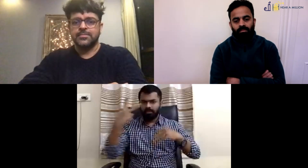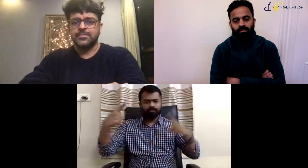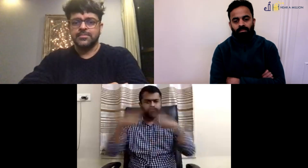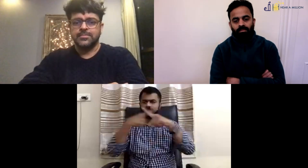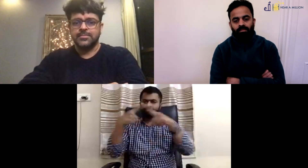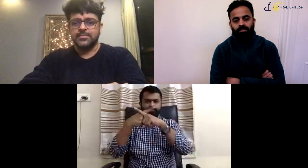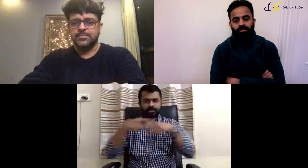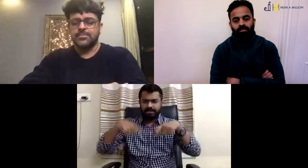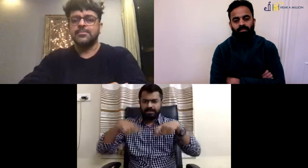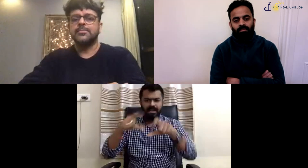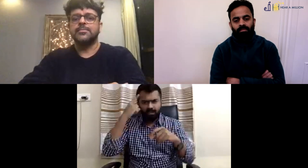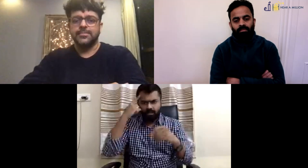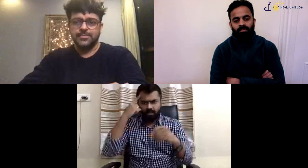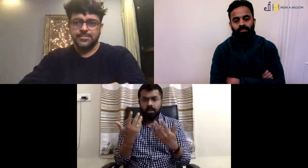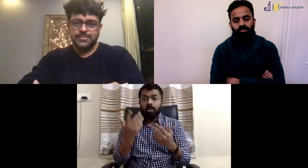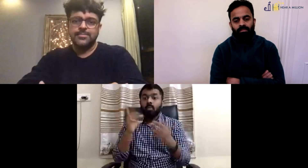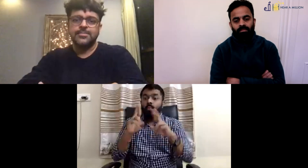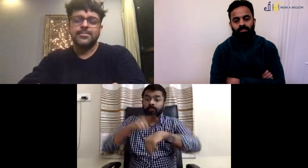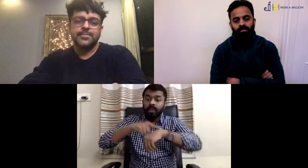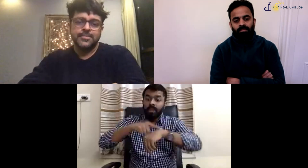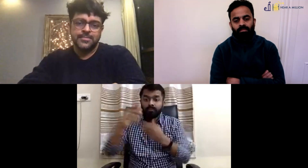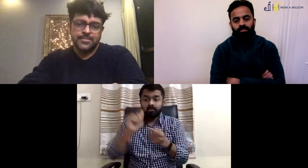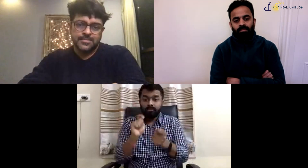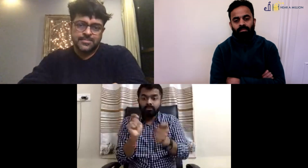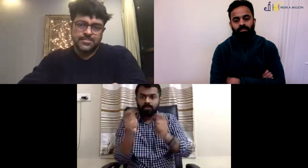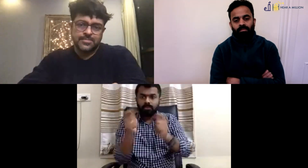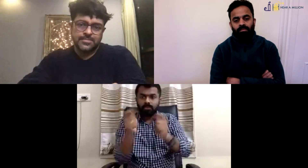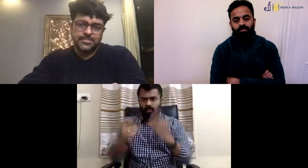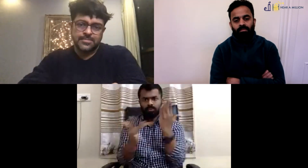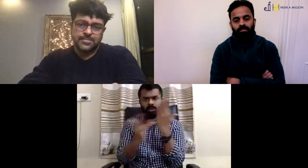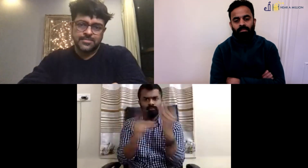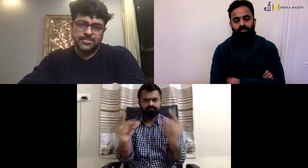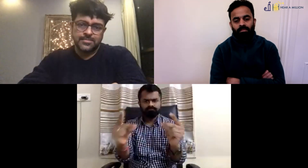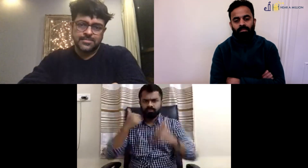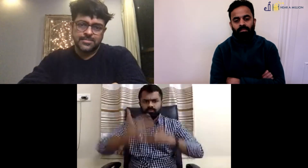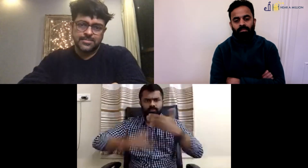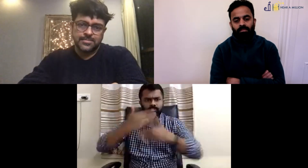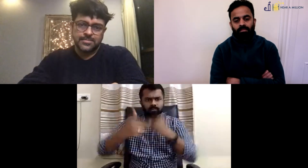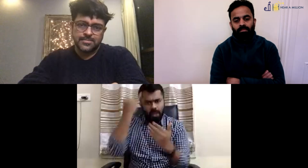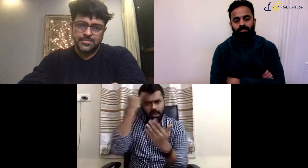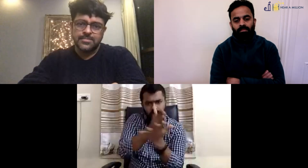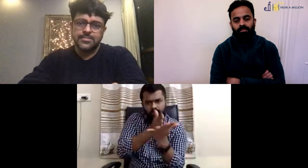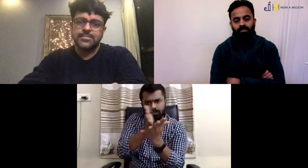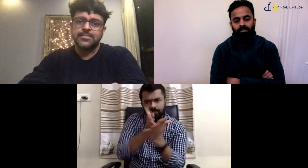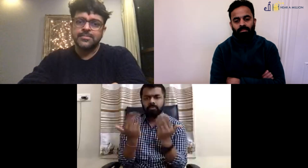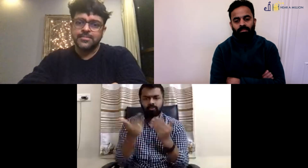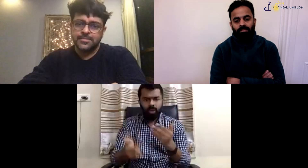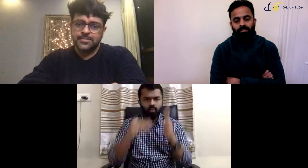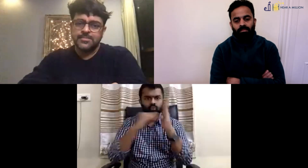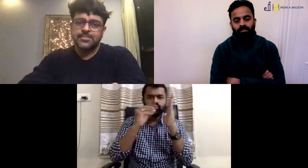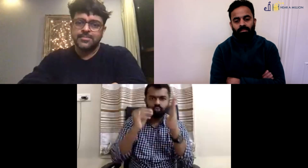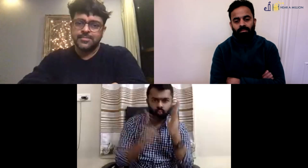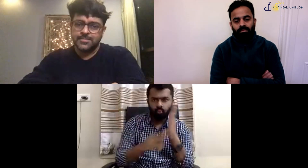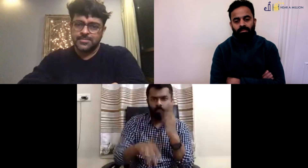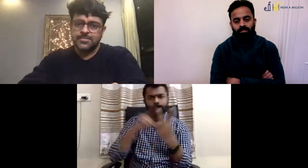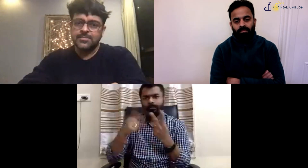organization, young people and the older deaf generation working together. It would be a conflicting thing. But